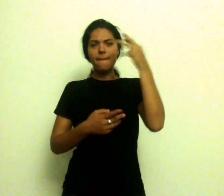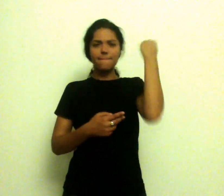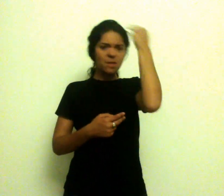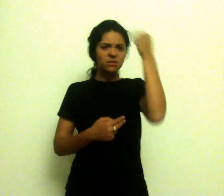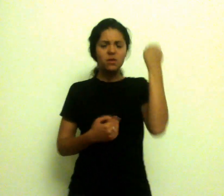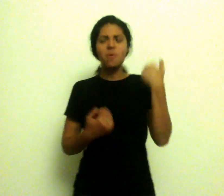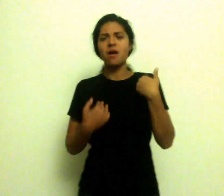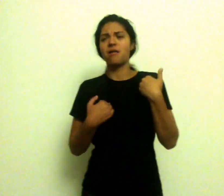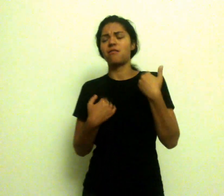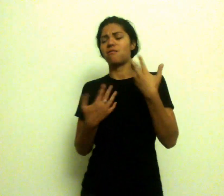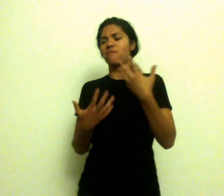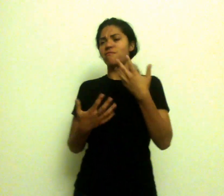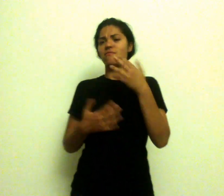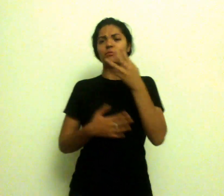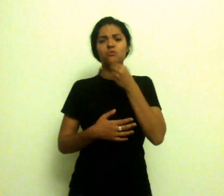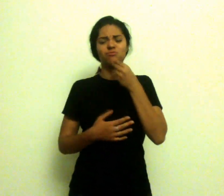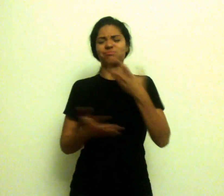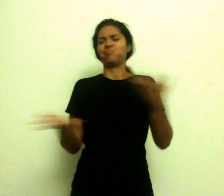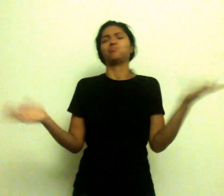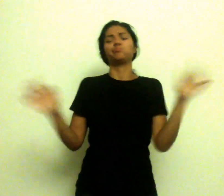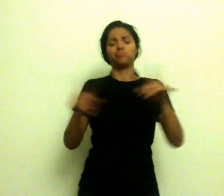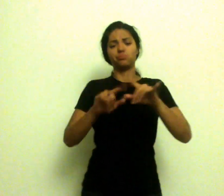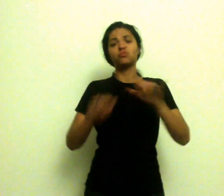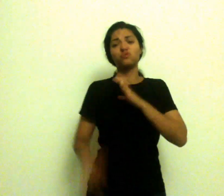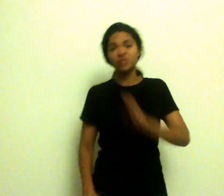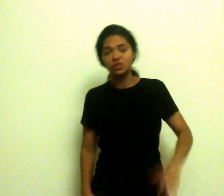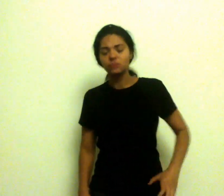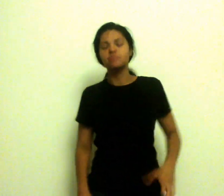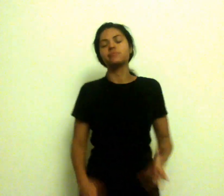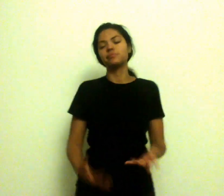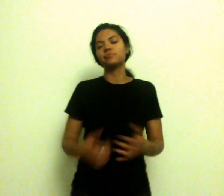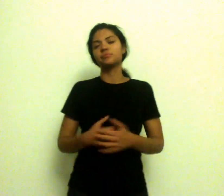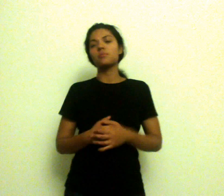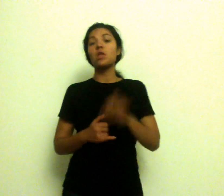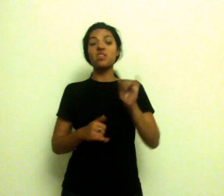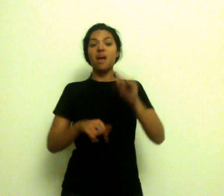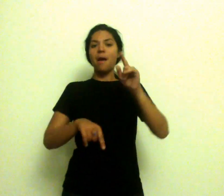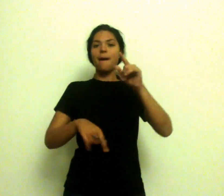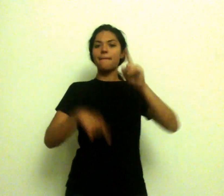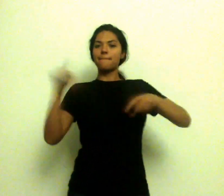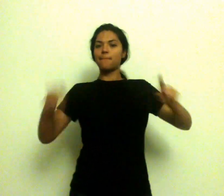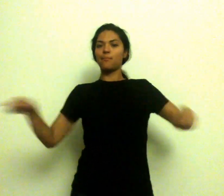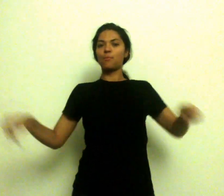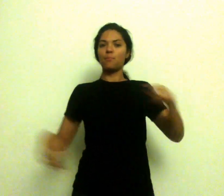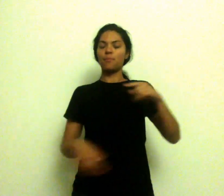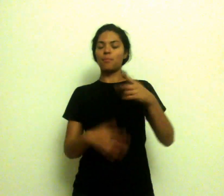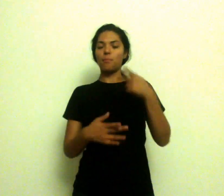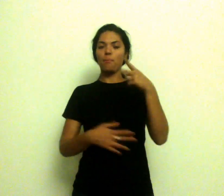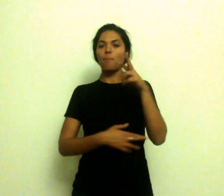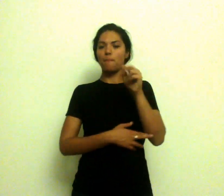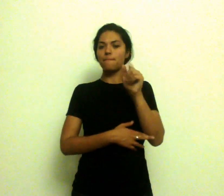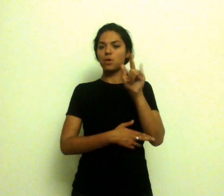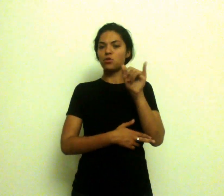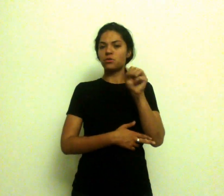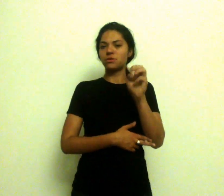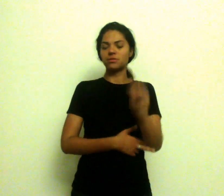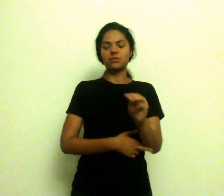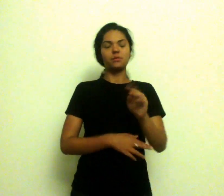pluralism. And there is something wonderful about a pluralistic society. Toronto, by the way, has just been dubbed by the